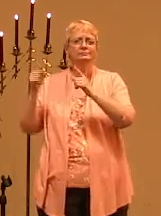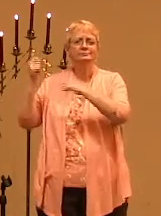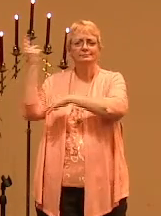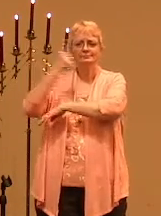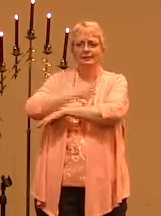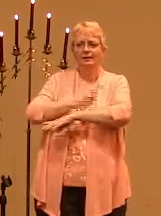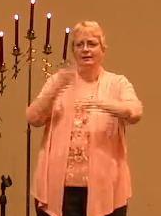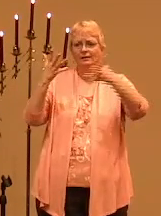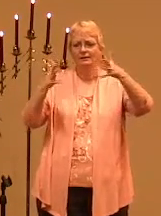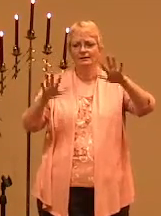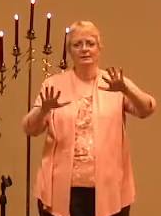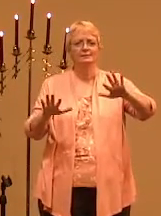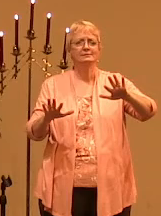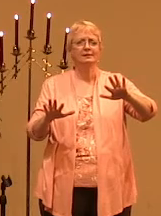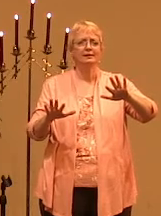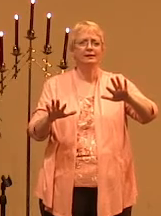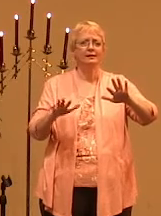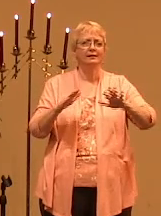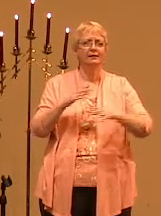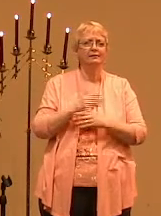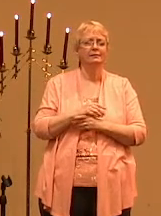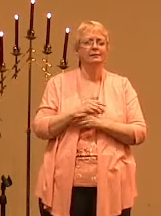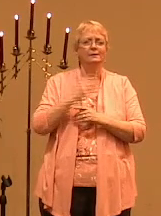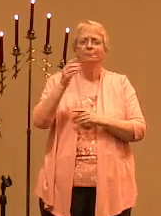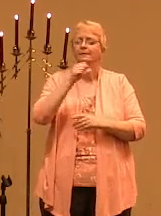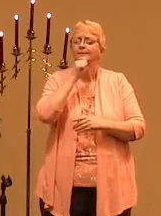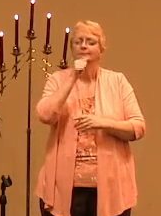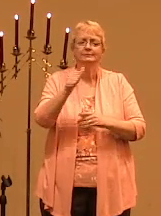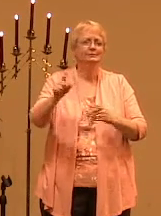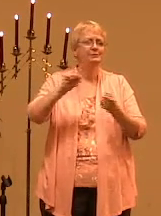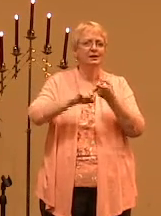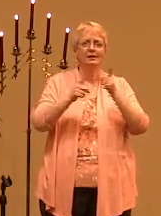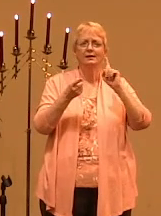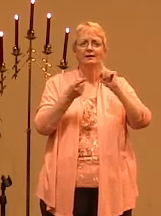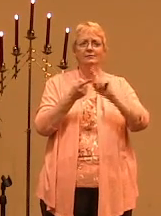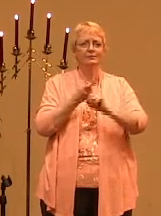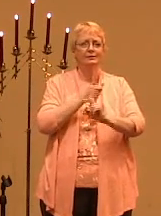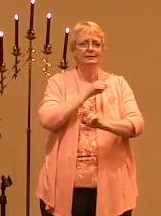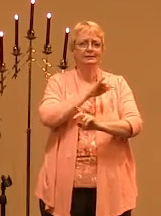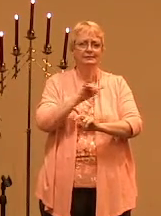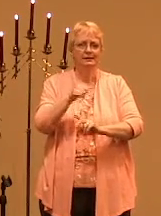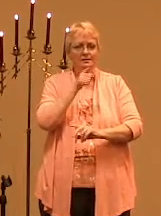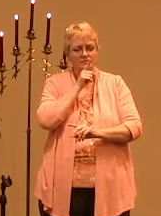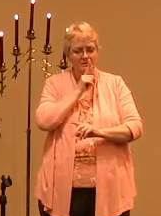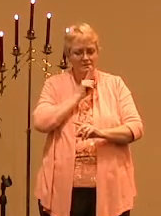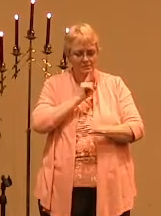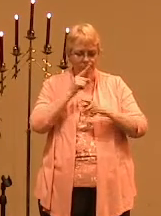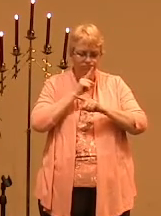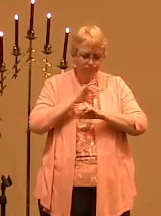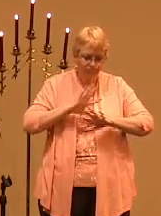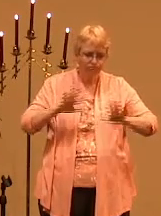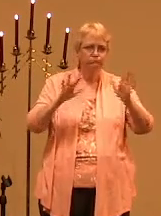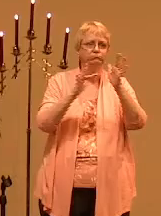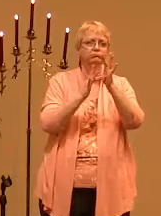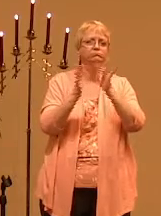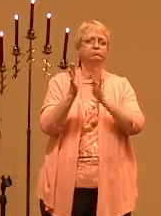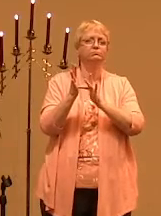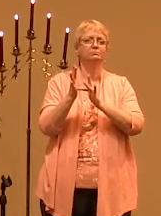guide till the day is done. There's not a friend like the